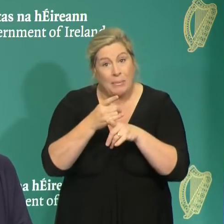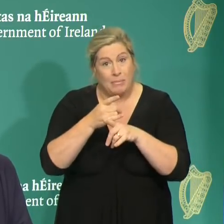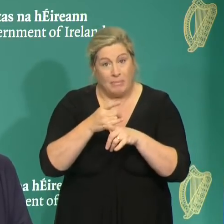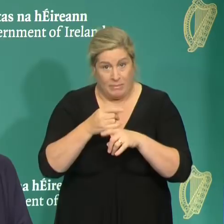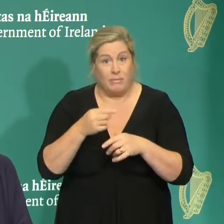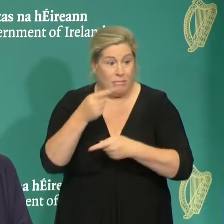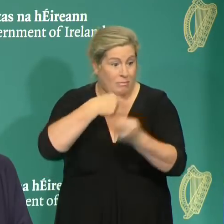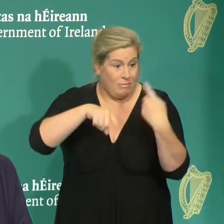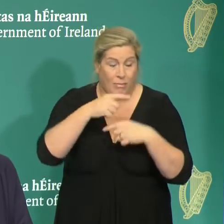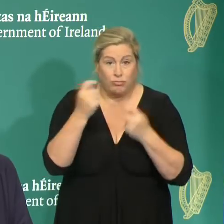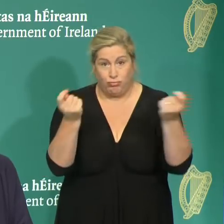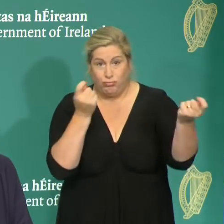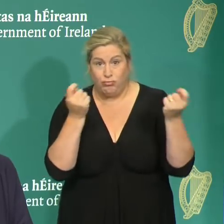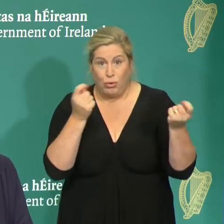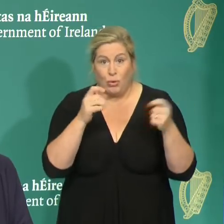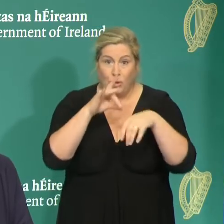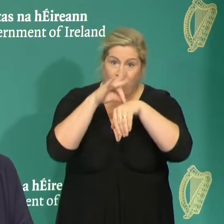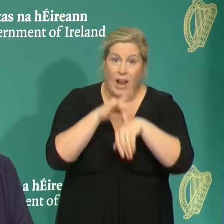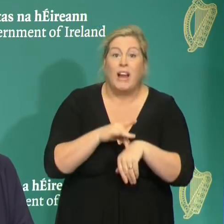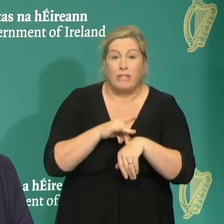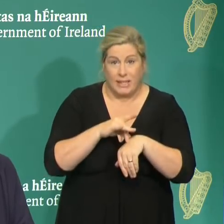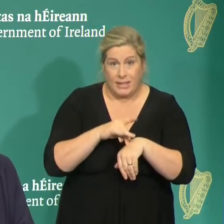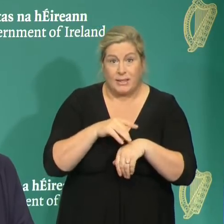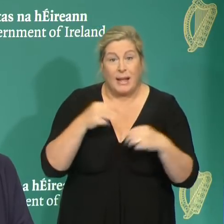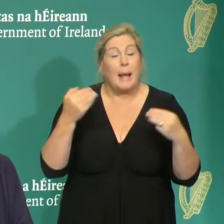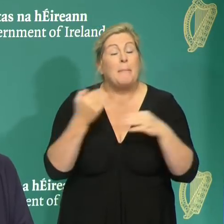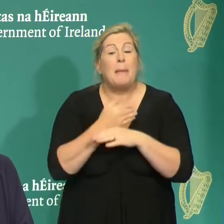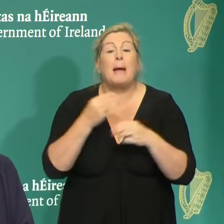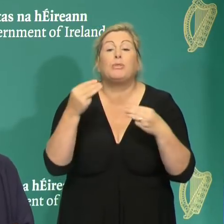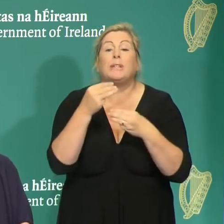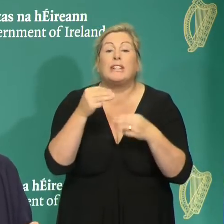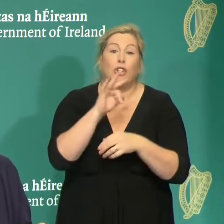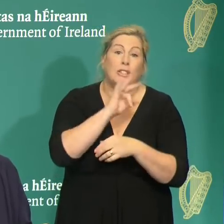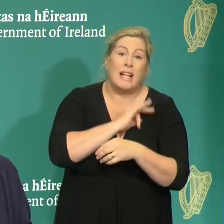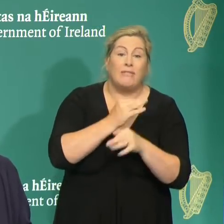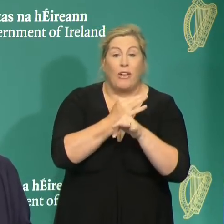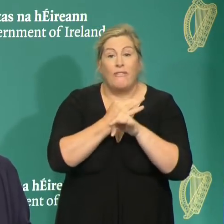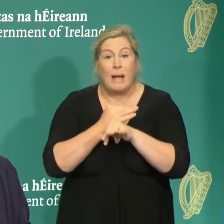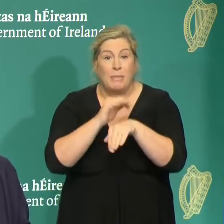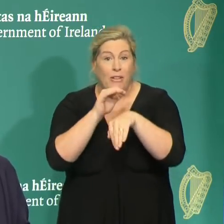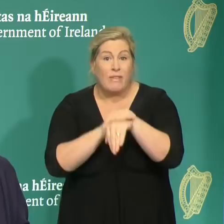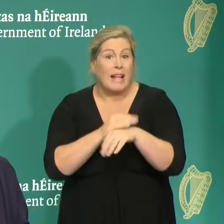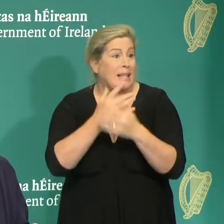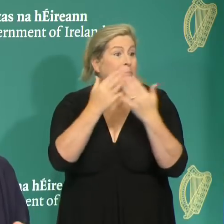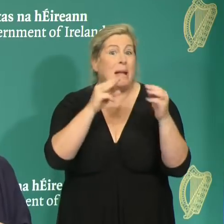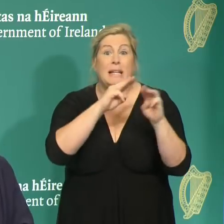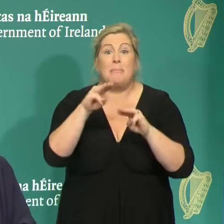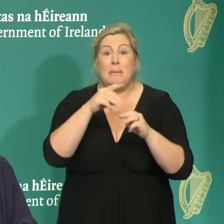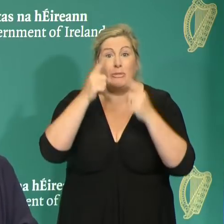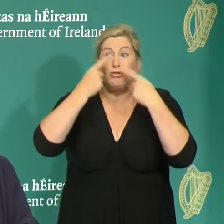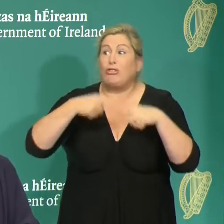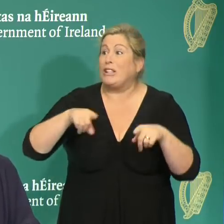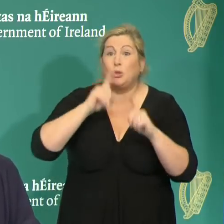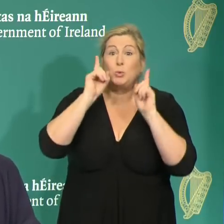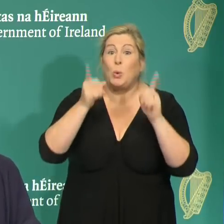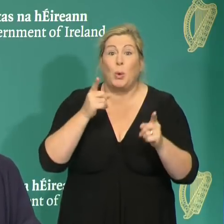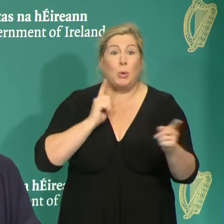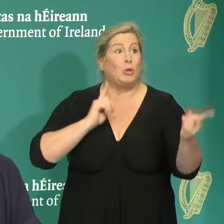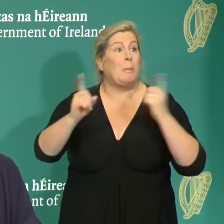against virus by protecting yourself, your family, your friends, and many people you don't know.